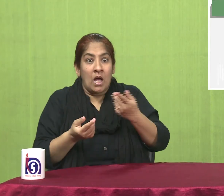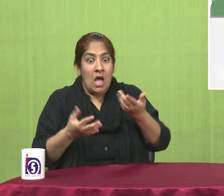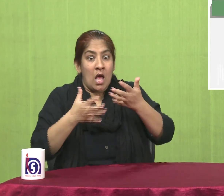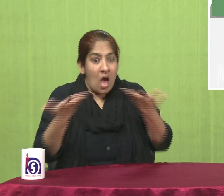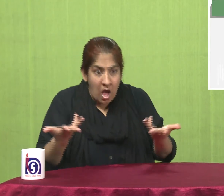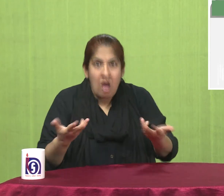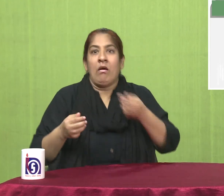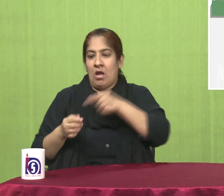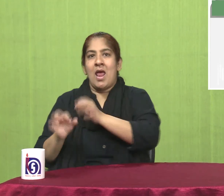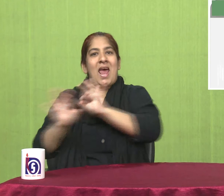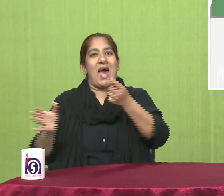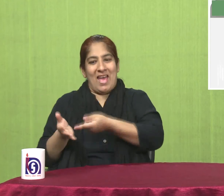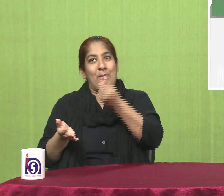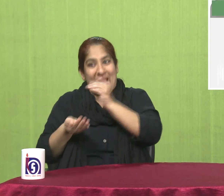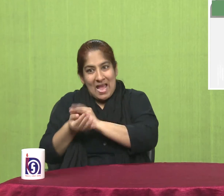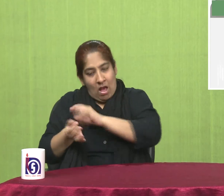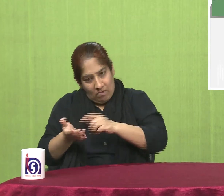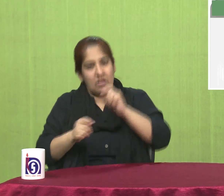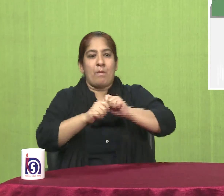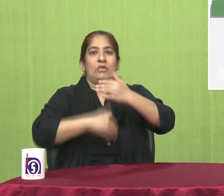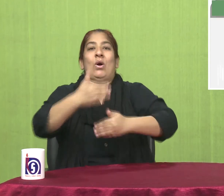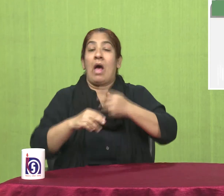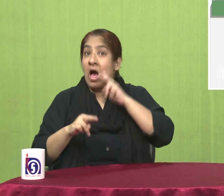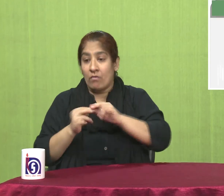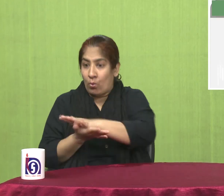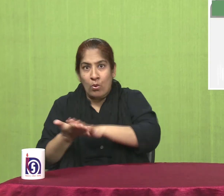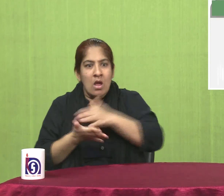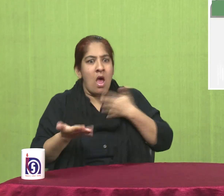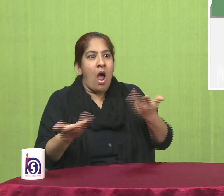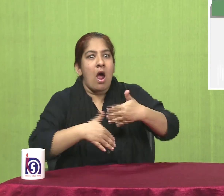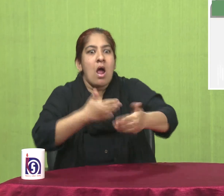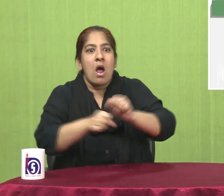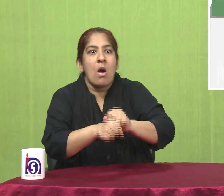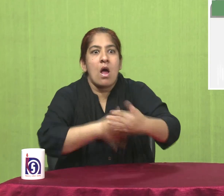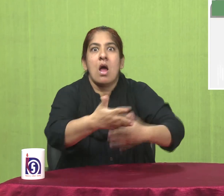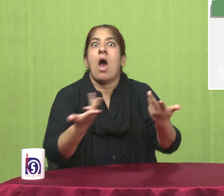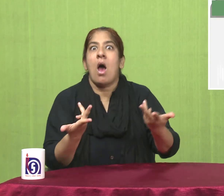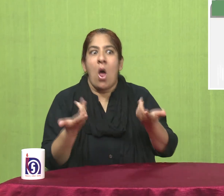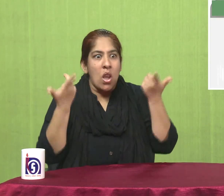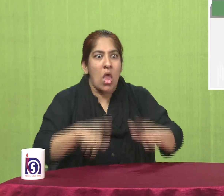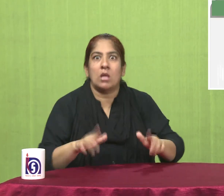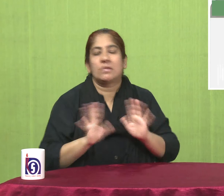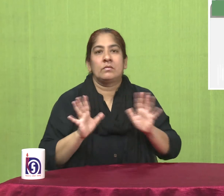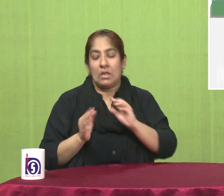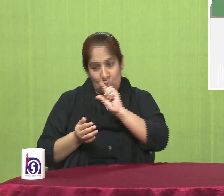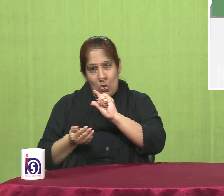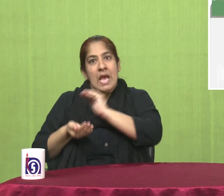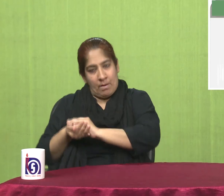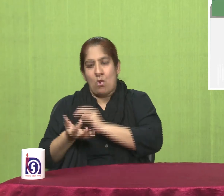Dividend refers to a reward or cash or otherwise that a